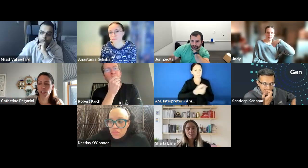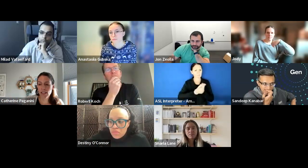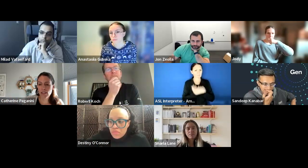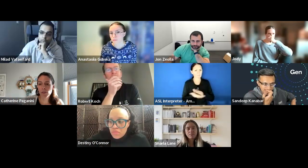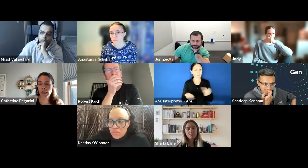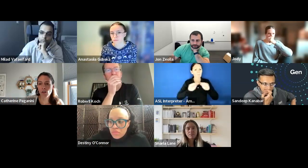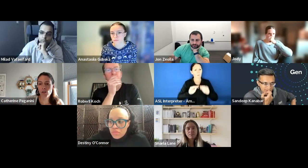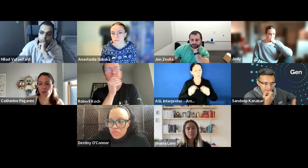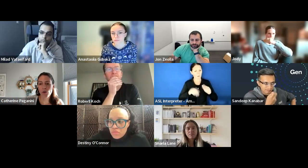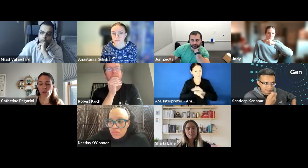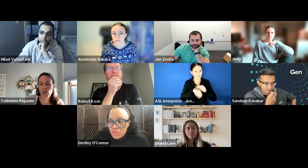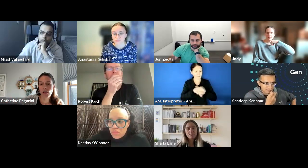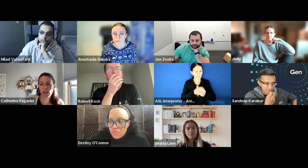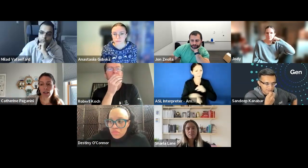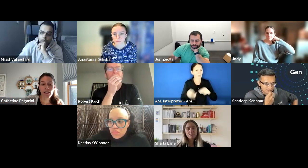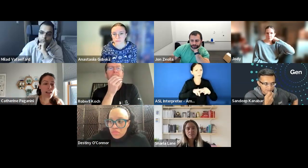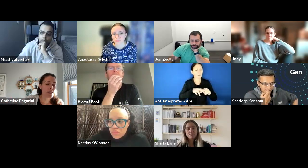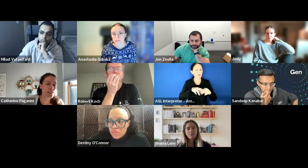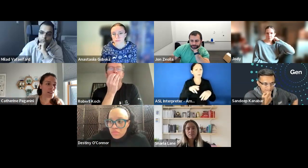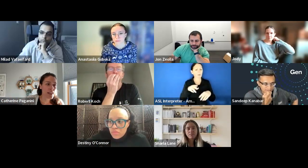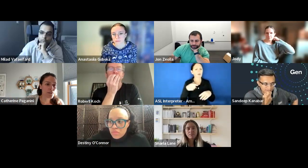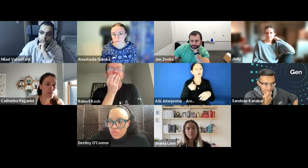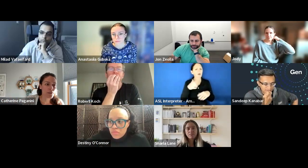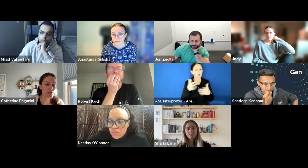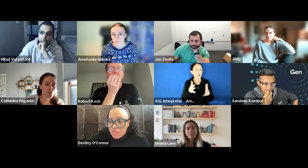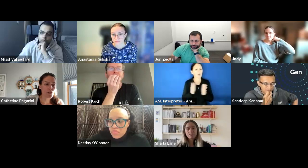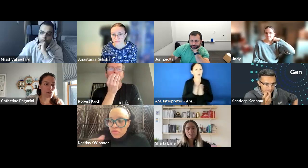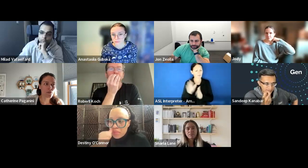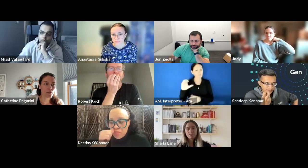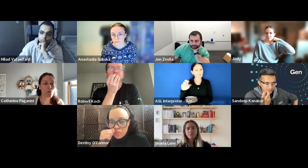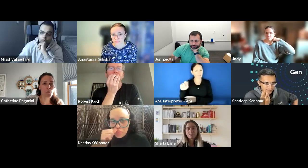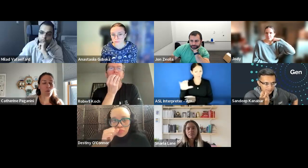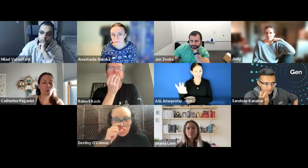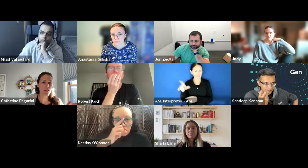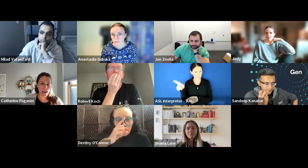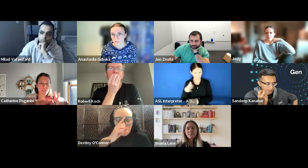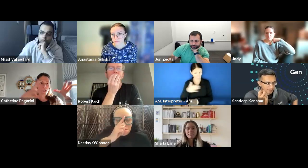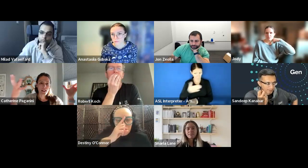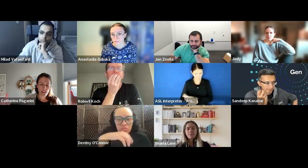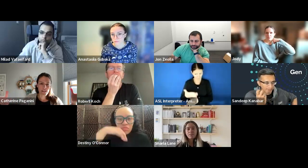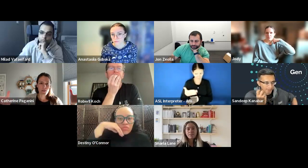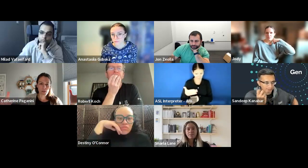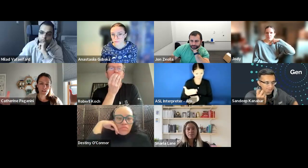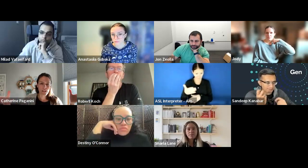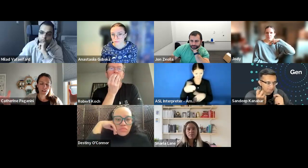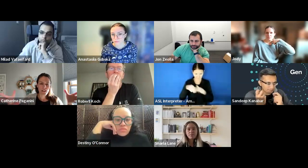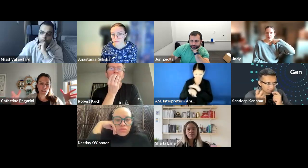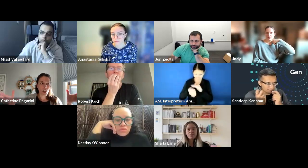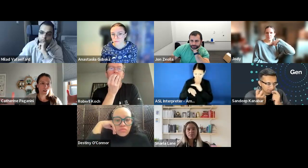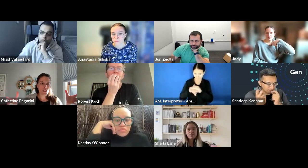to be more accessible? And also, I did ask the CNCF if they would be willing to have like a